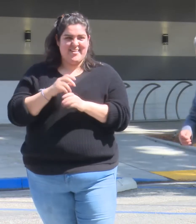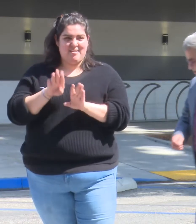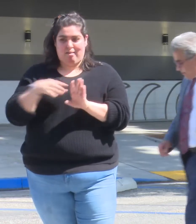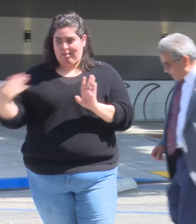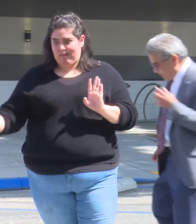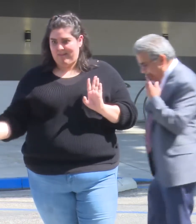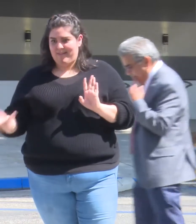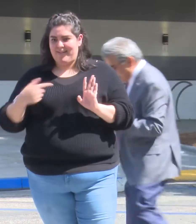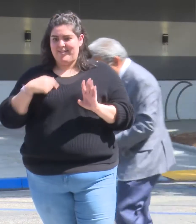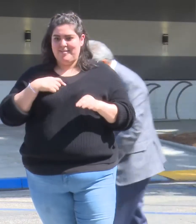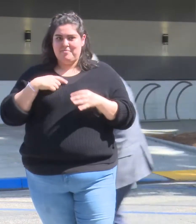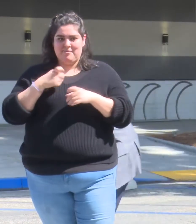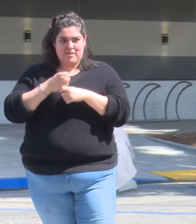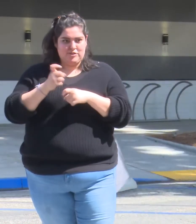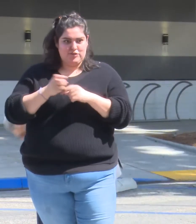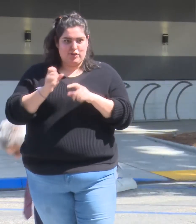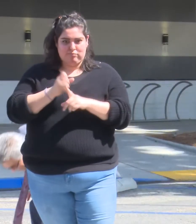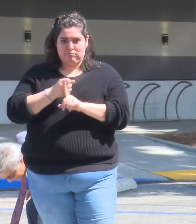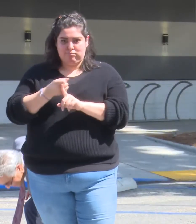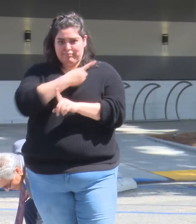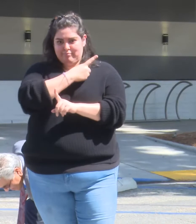punchline.